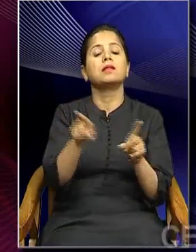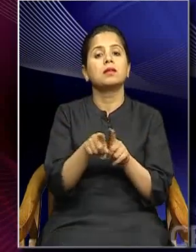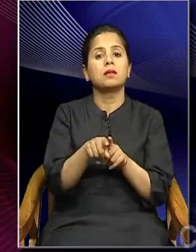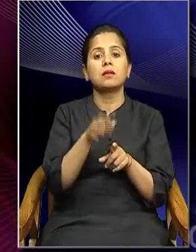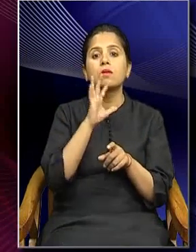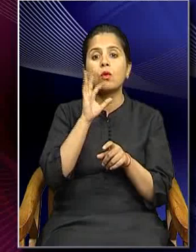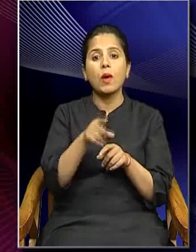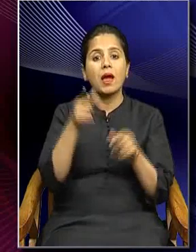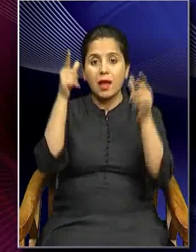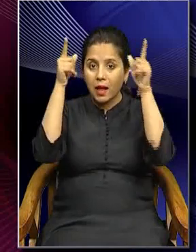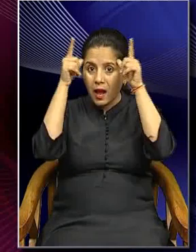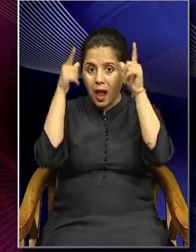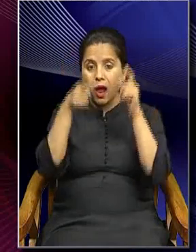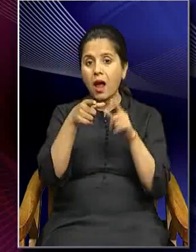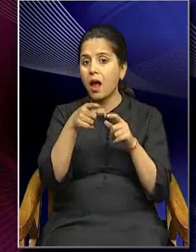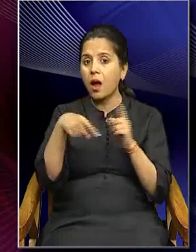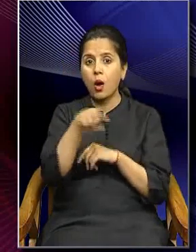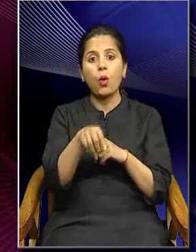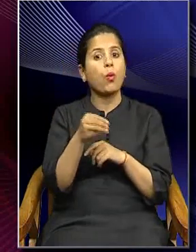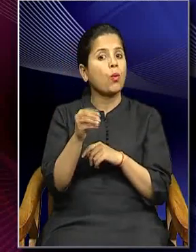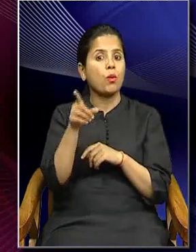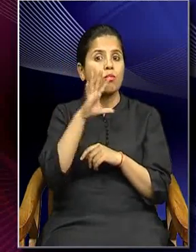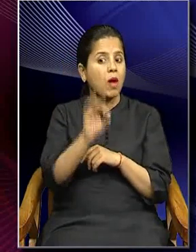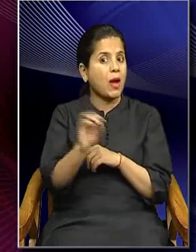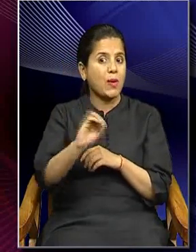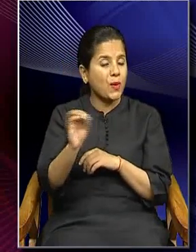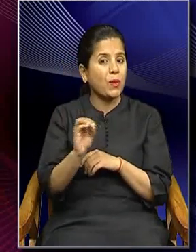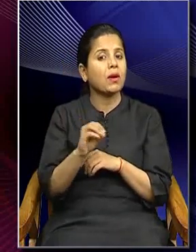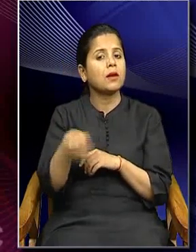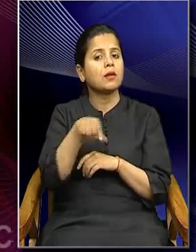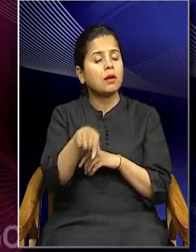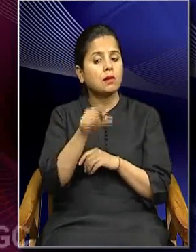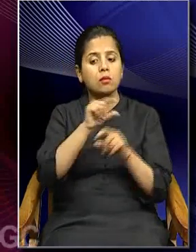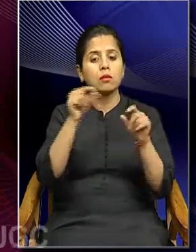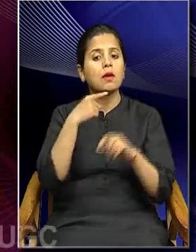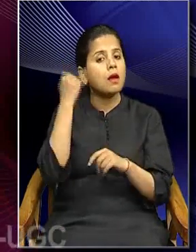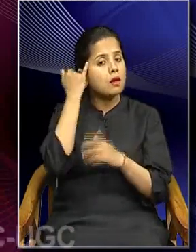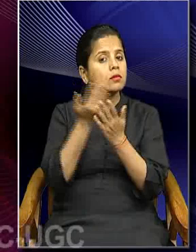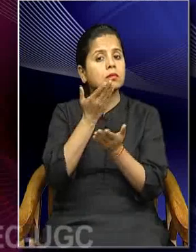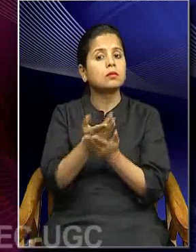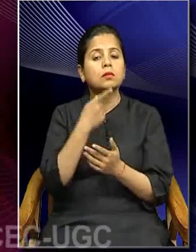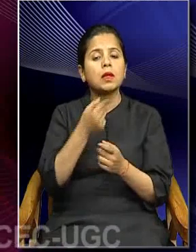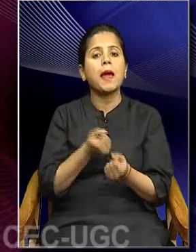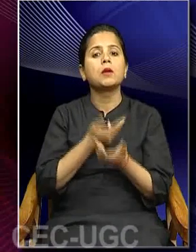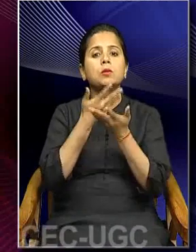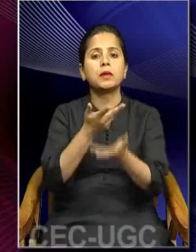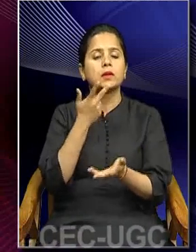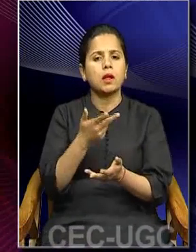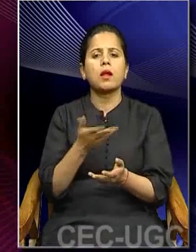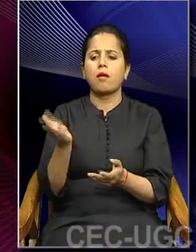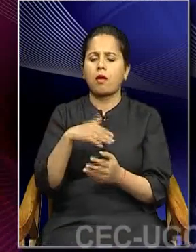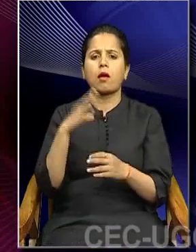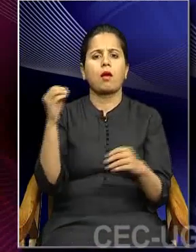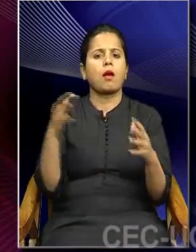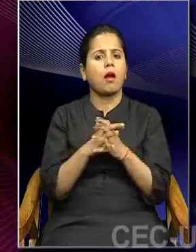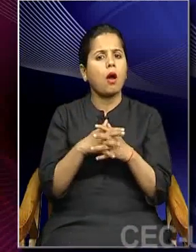a non-cow. The entity suggested by the expression cow in the